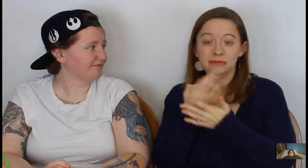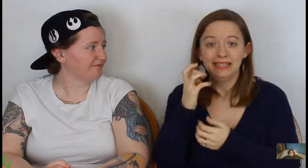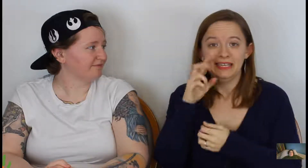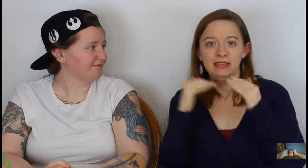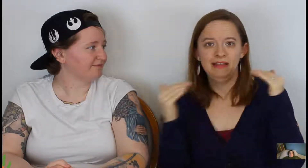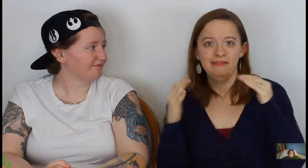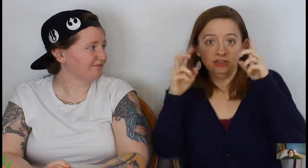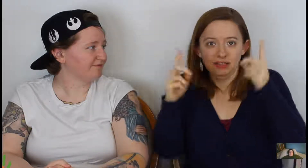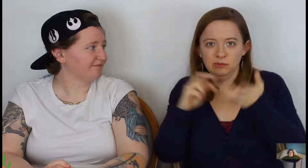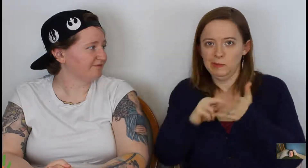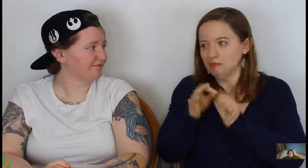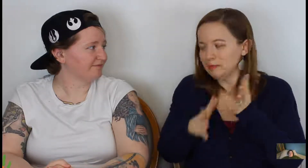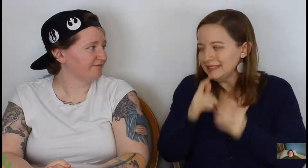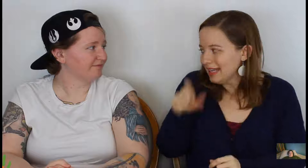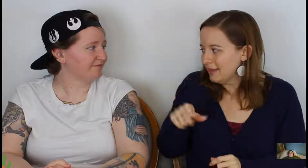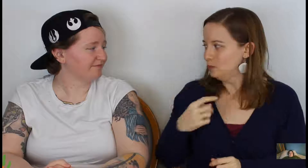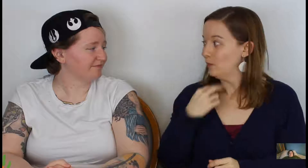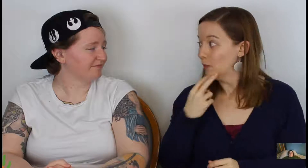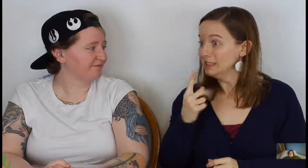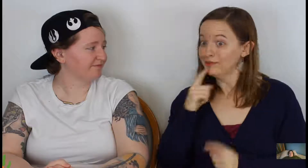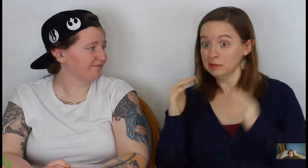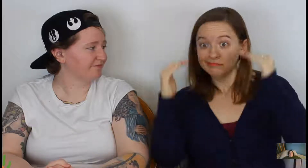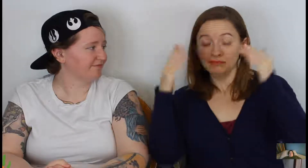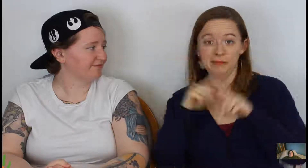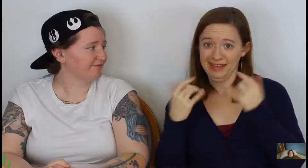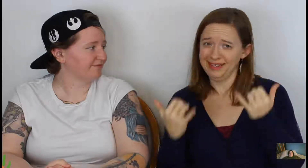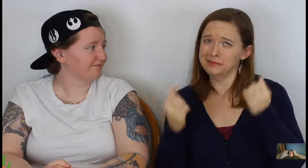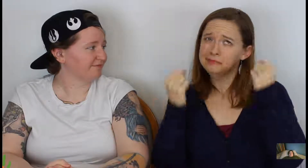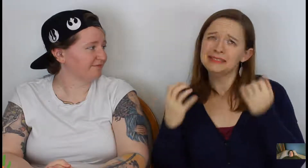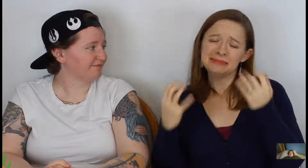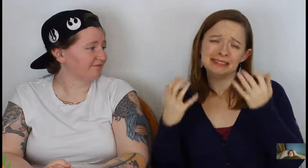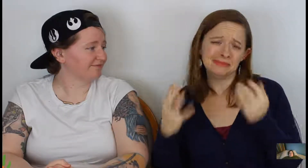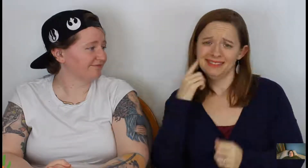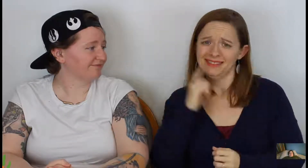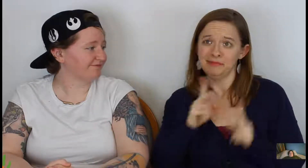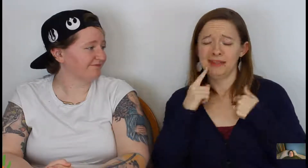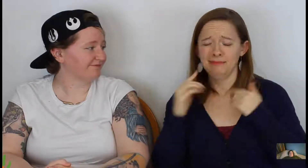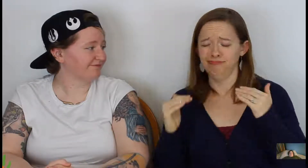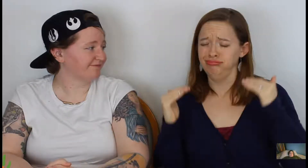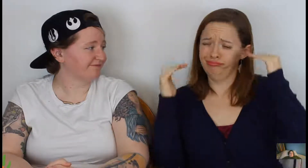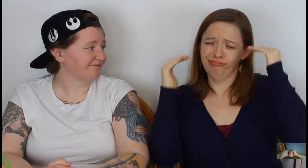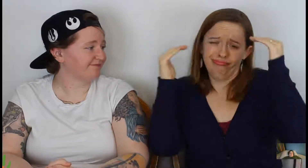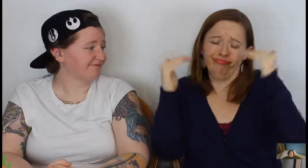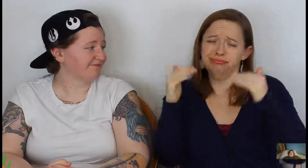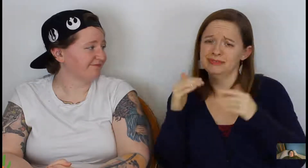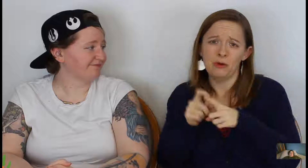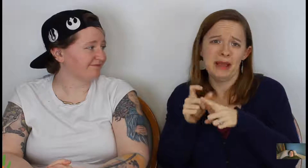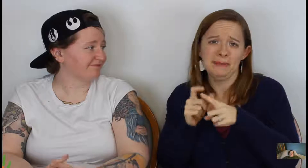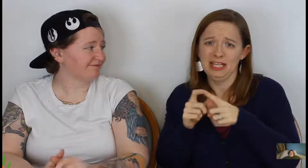higher master's, PhD levels, and interpreters couldn't voice at those levels. And now that